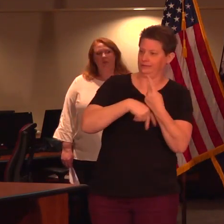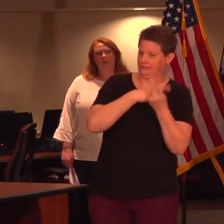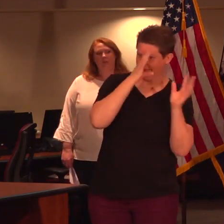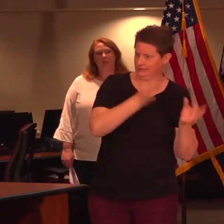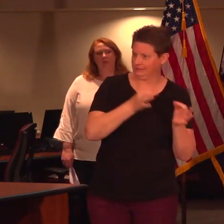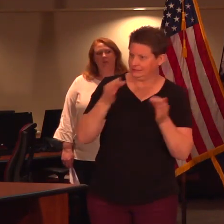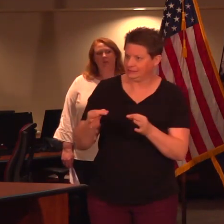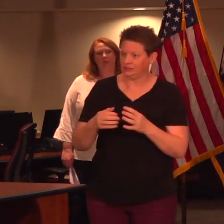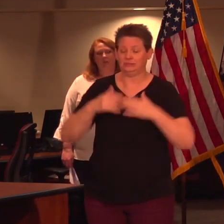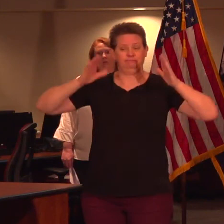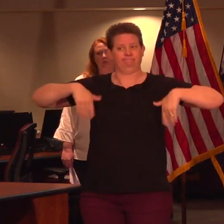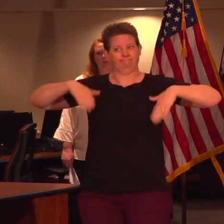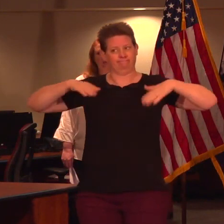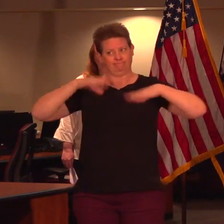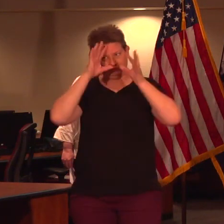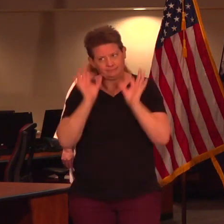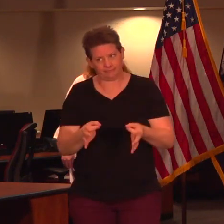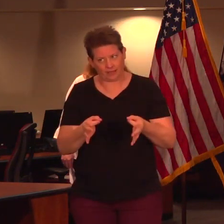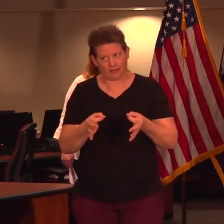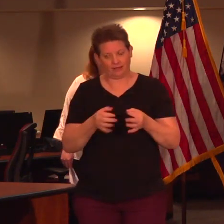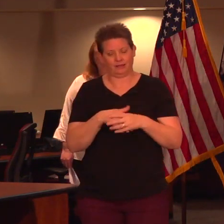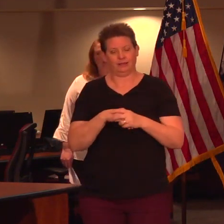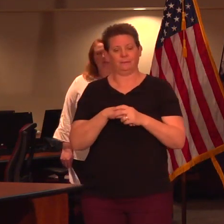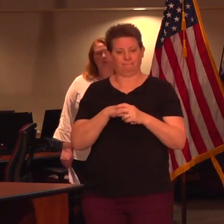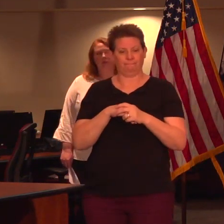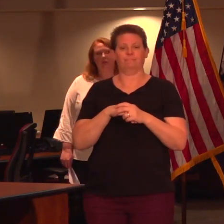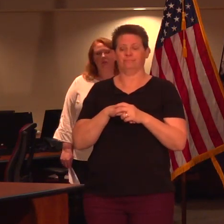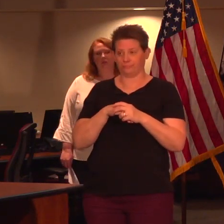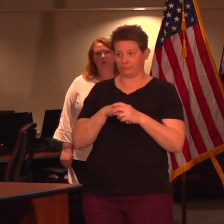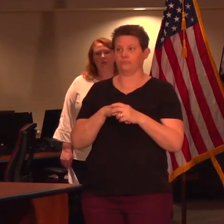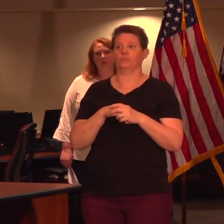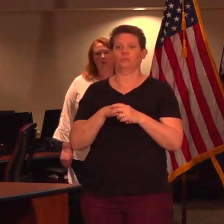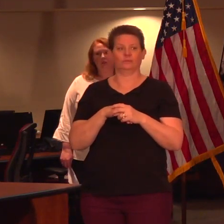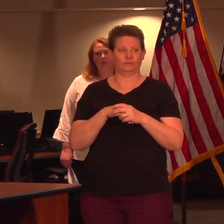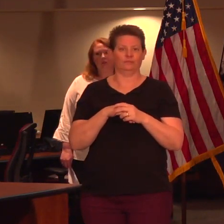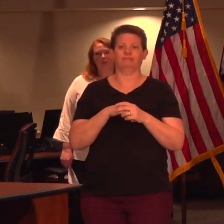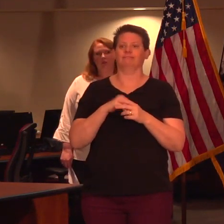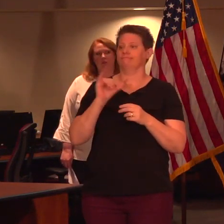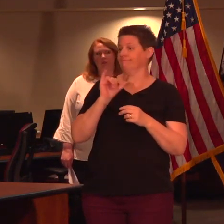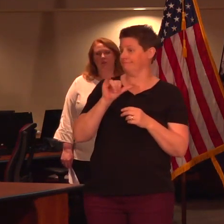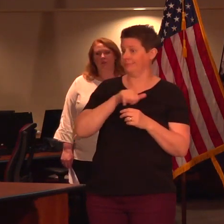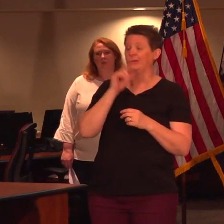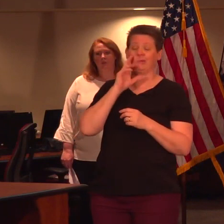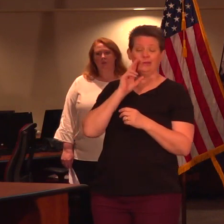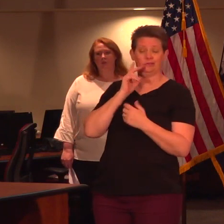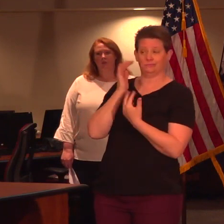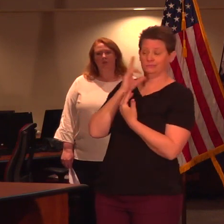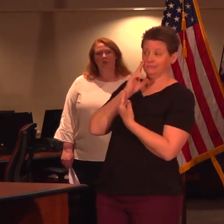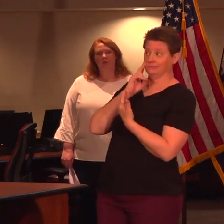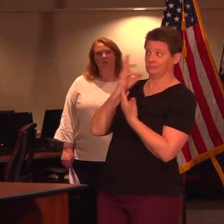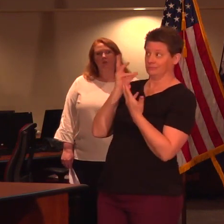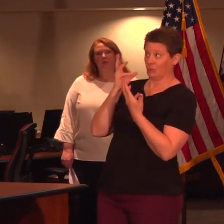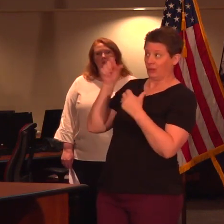decisions. None have been made yet, but we'll do them as we have with the others based on all the factors of